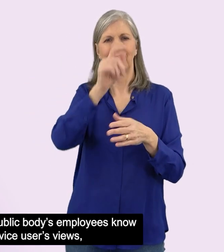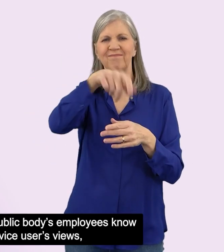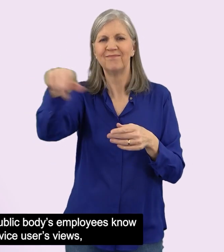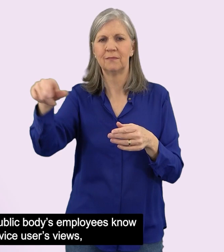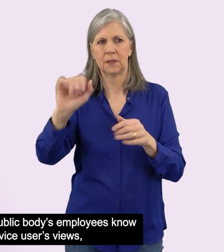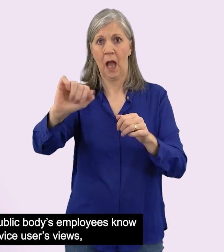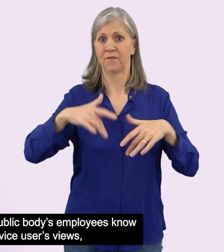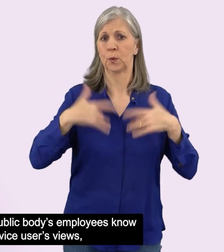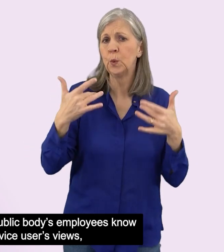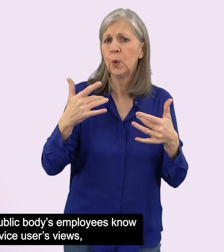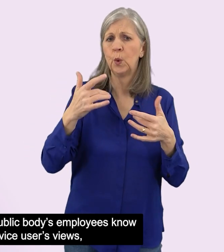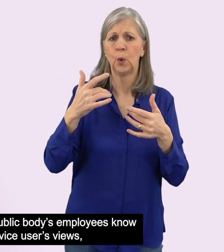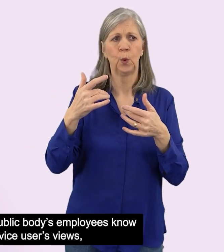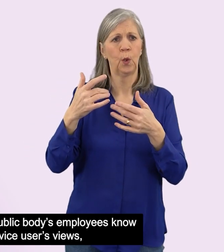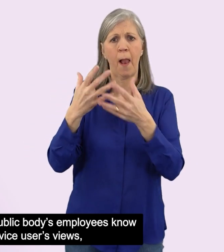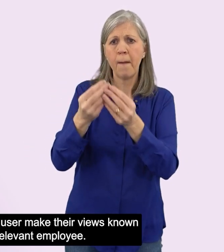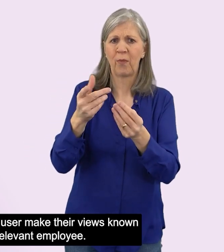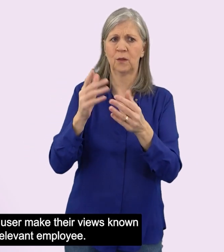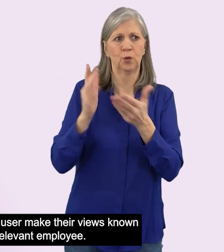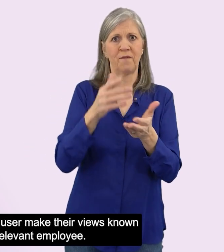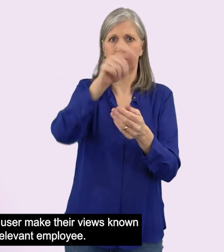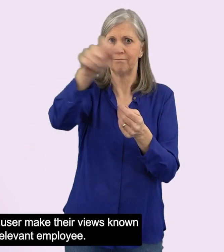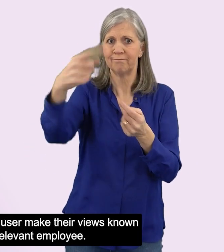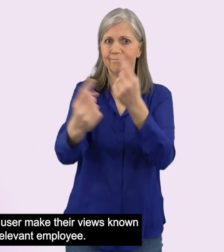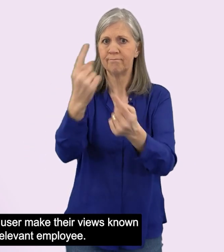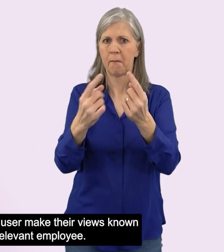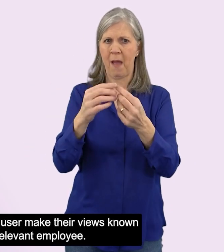views, or help the service user make their views known to the relevant employee.